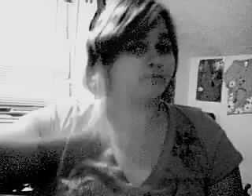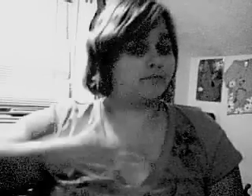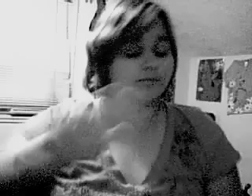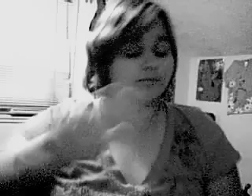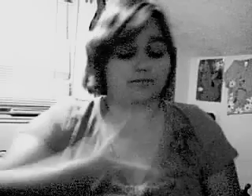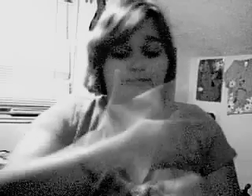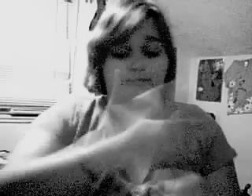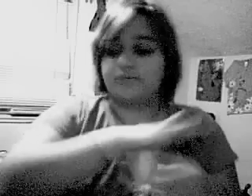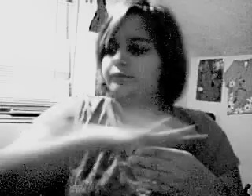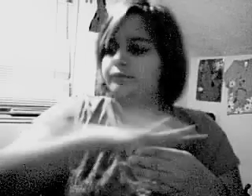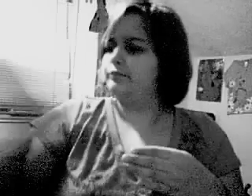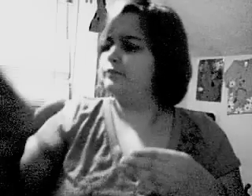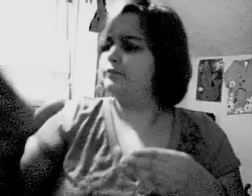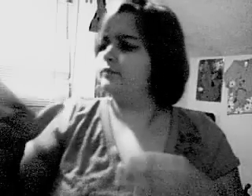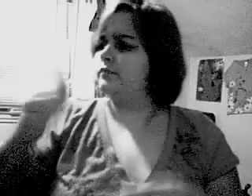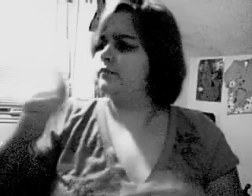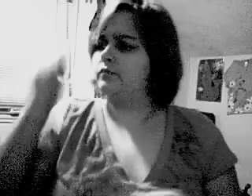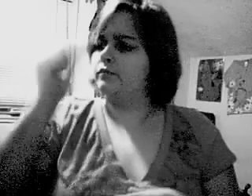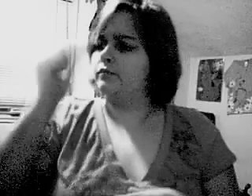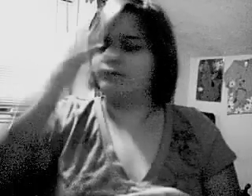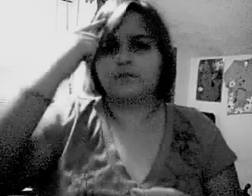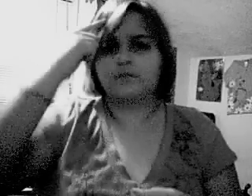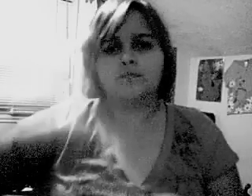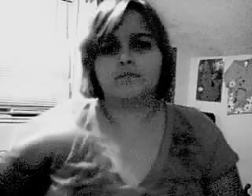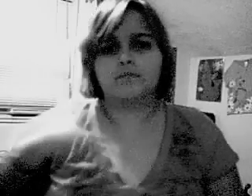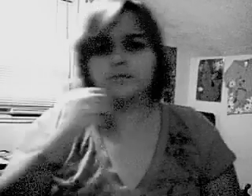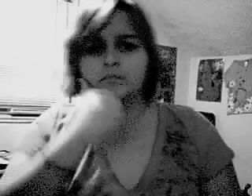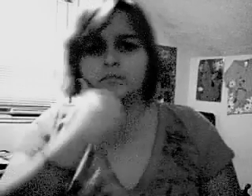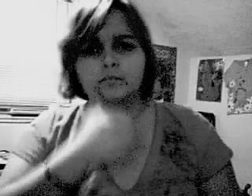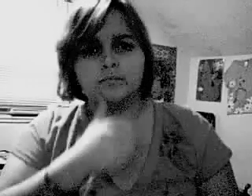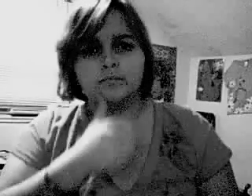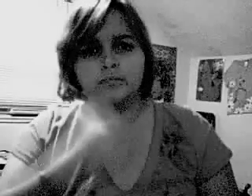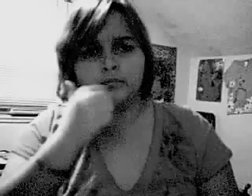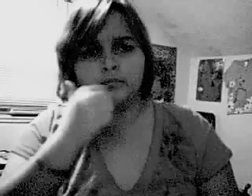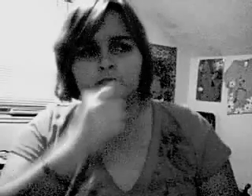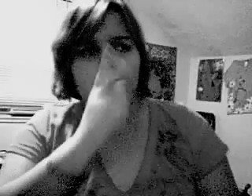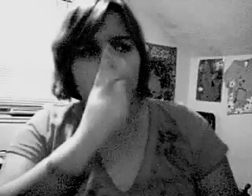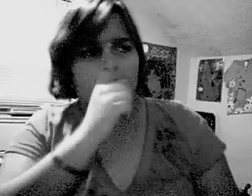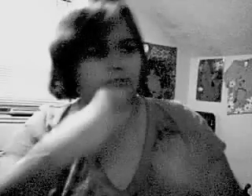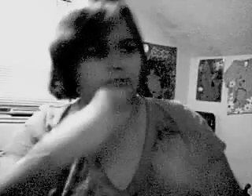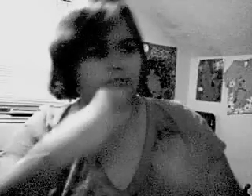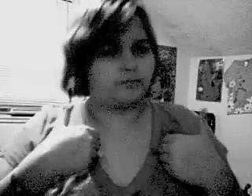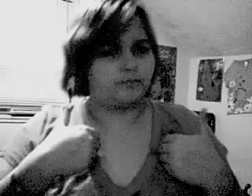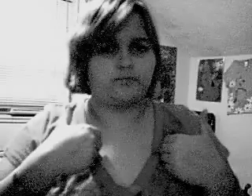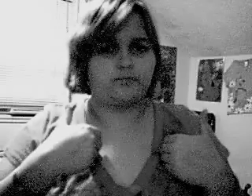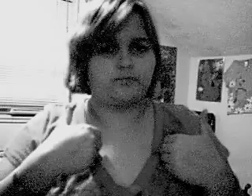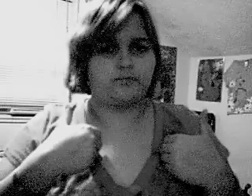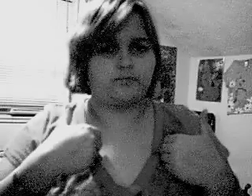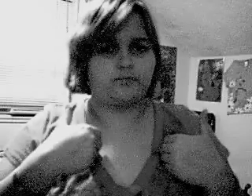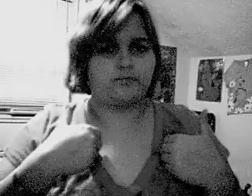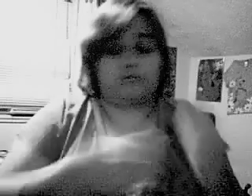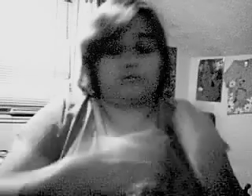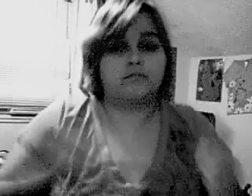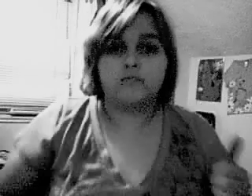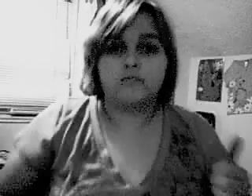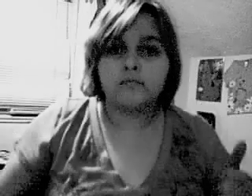my collection's complete? Wouldn't you think I'm the girl, the girl who has everything?